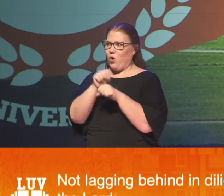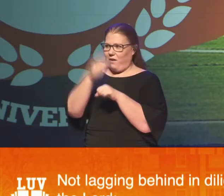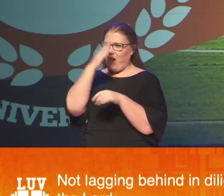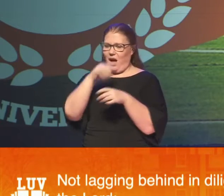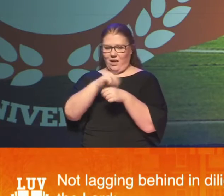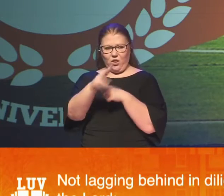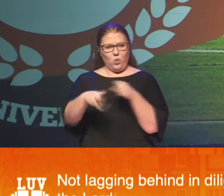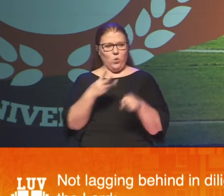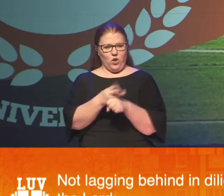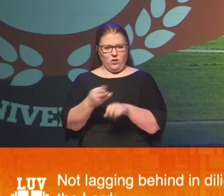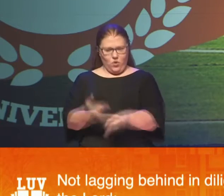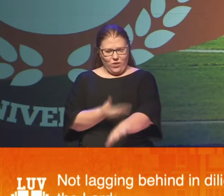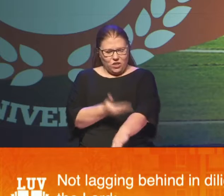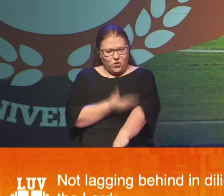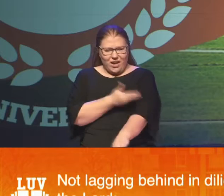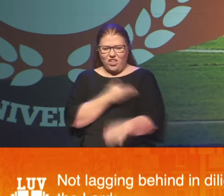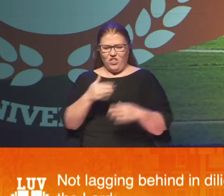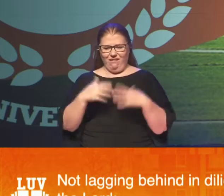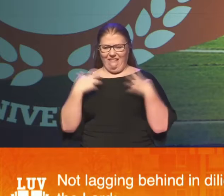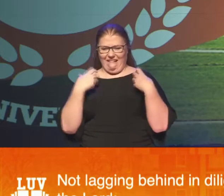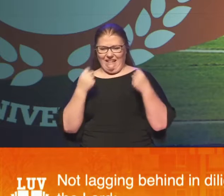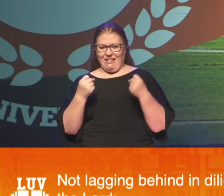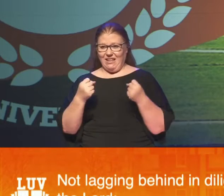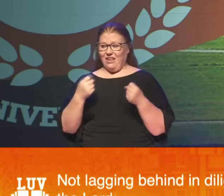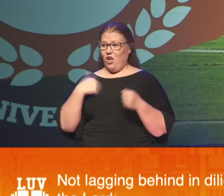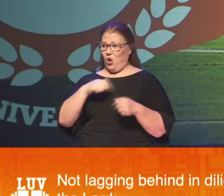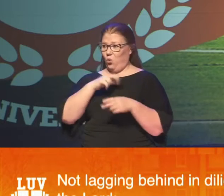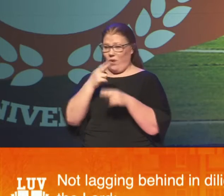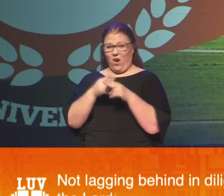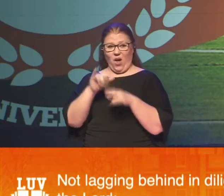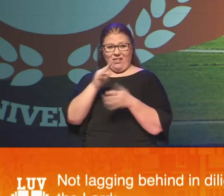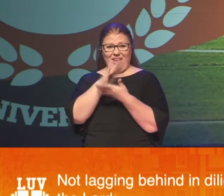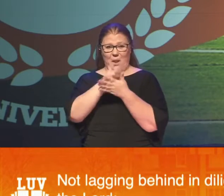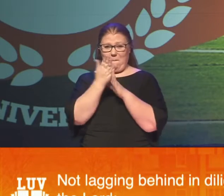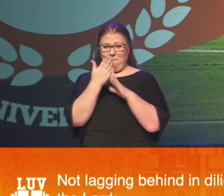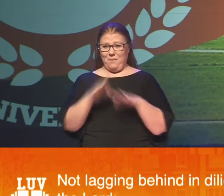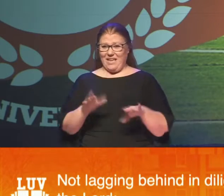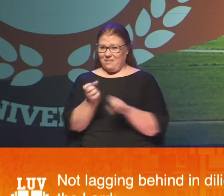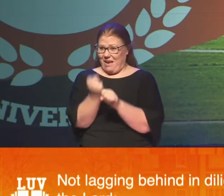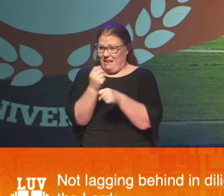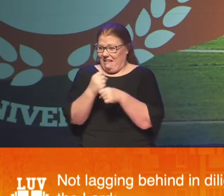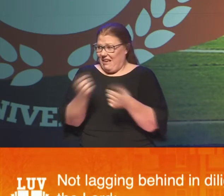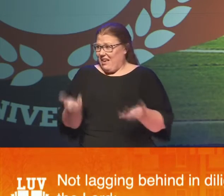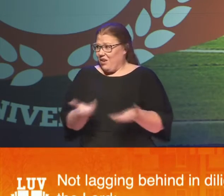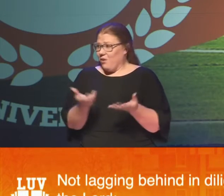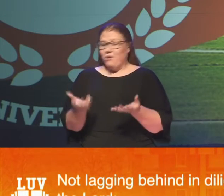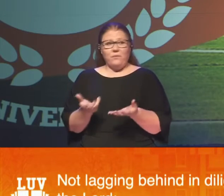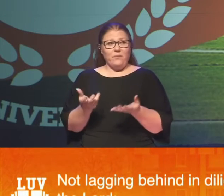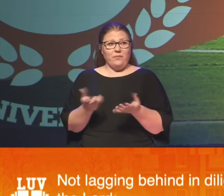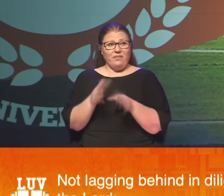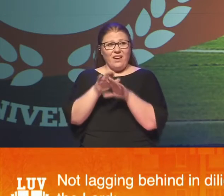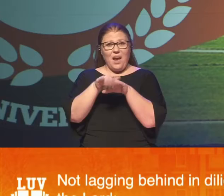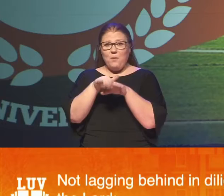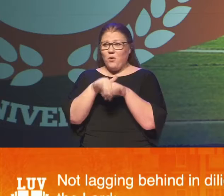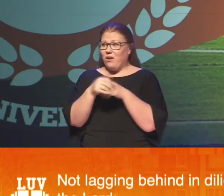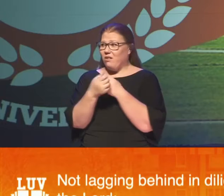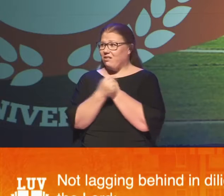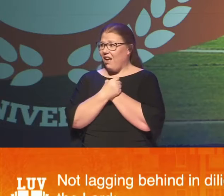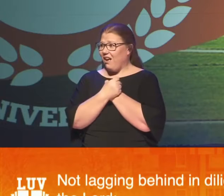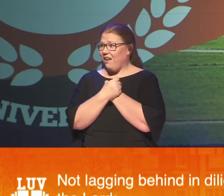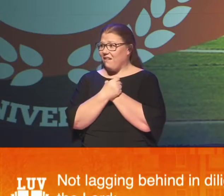The restoration, the healing, we call it peacemaking around here. So I think Paul would say, listen, hypocritical love,